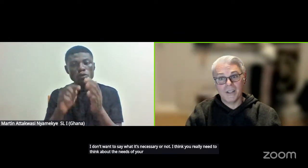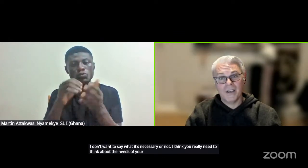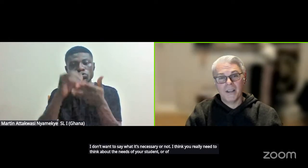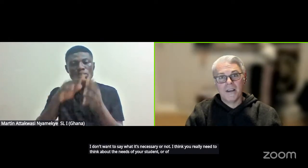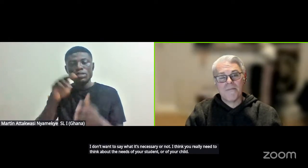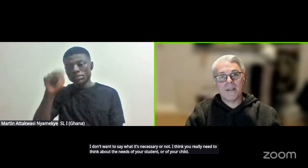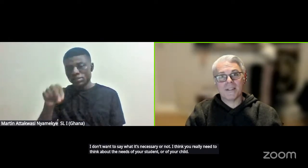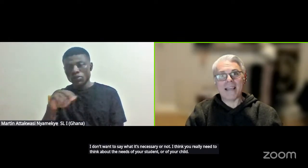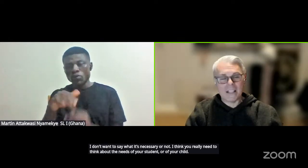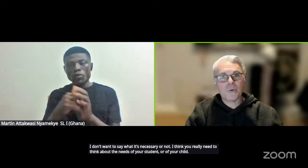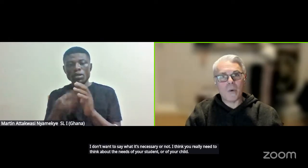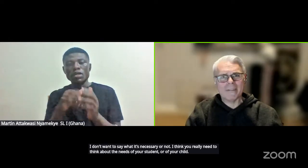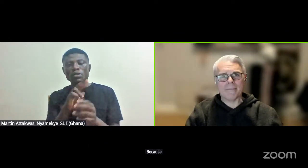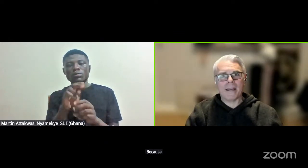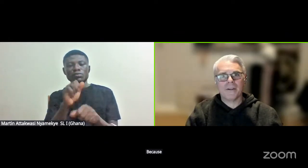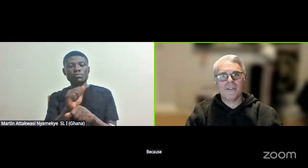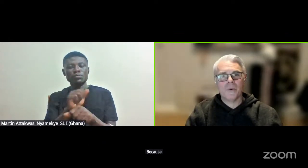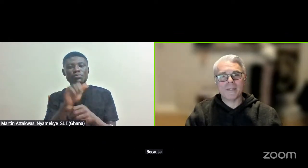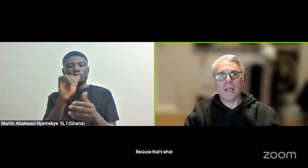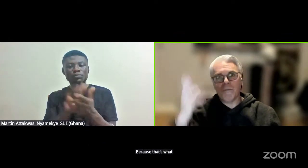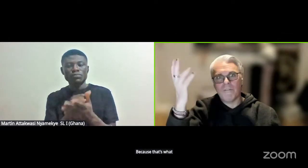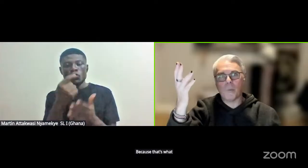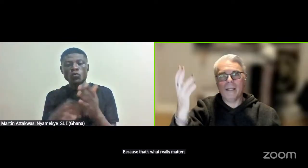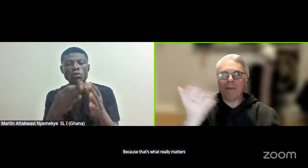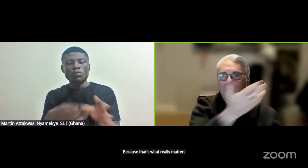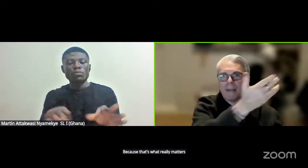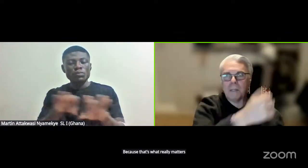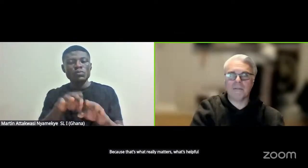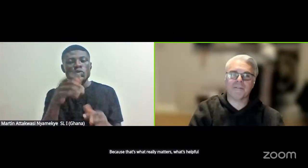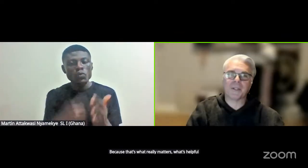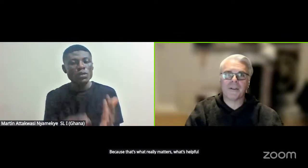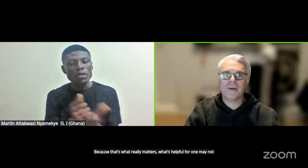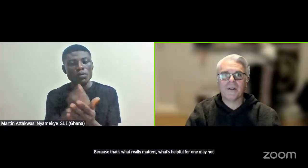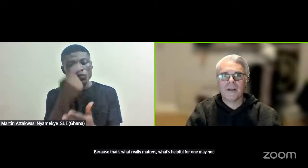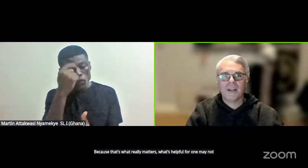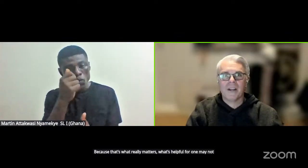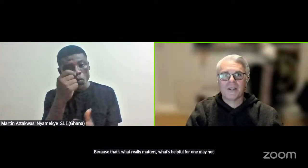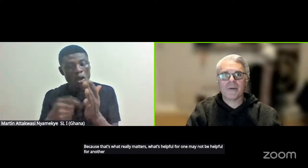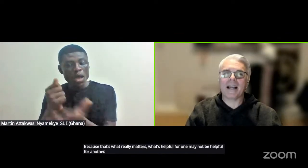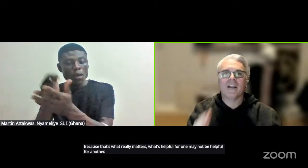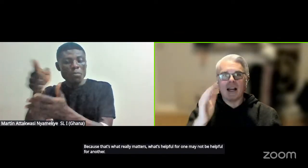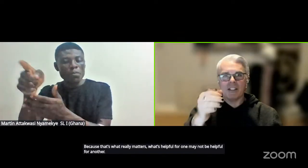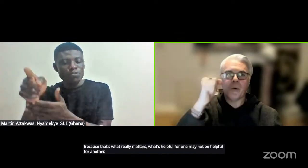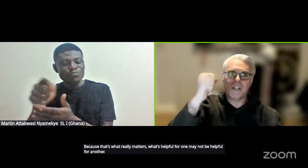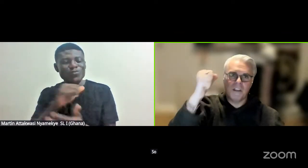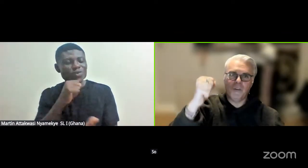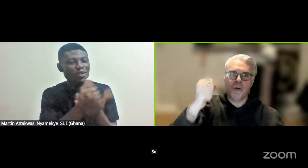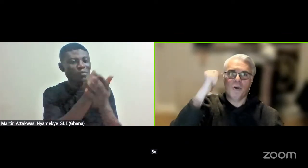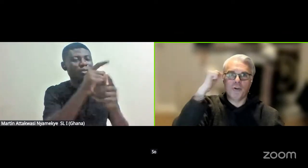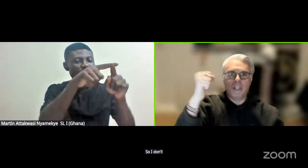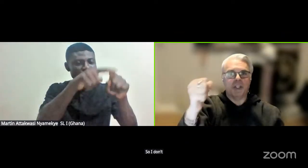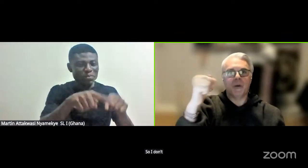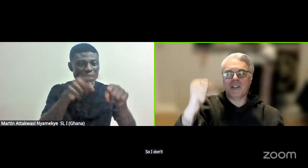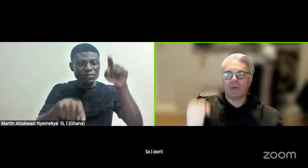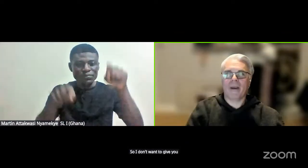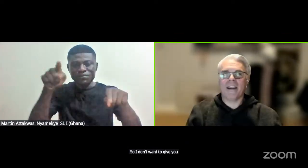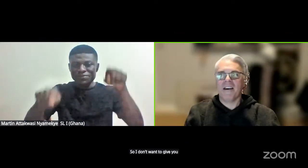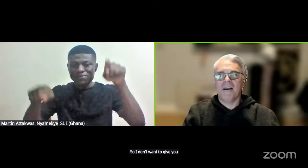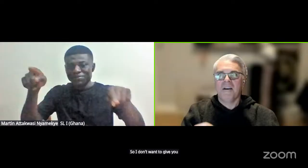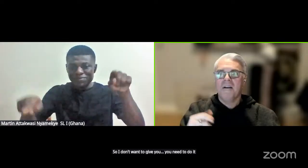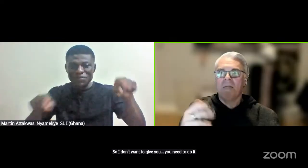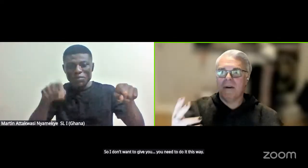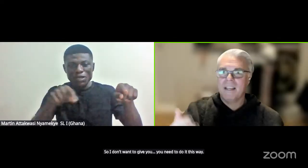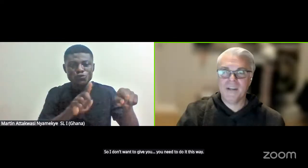child, because that's what really matters. What's helpful for one may not be helpful for another. So I don't want to give you need to do it this